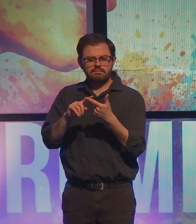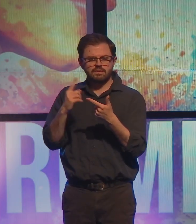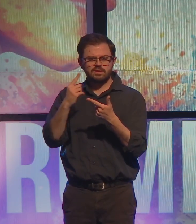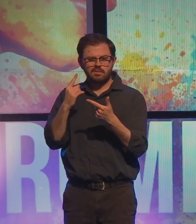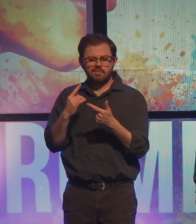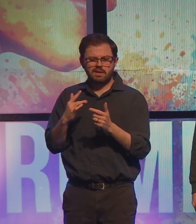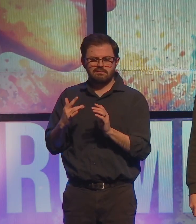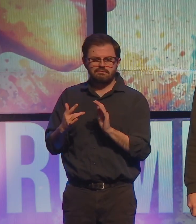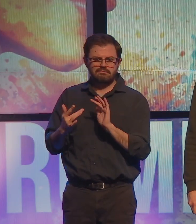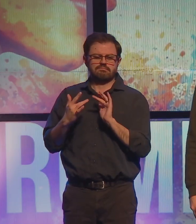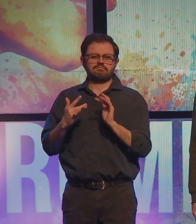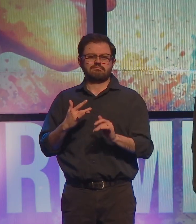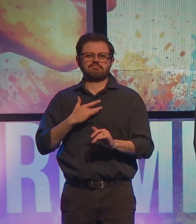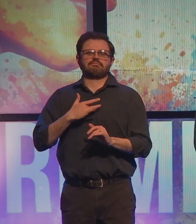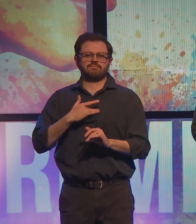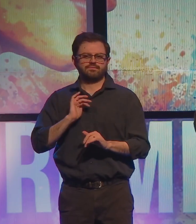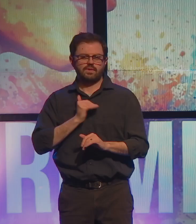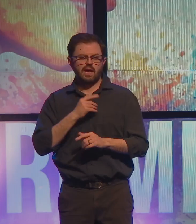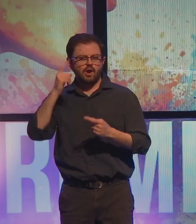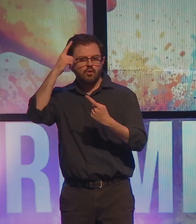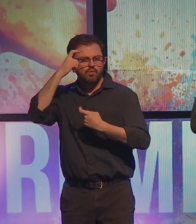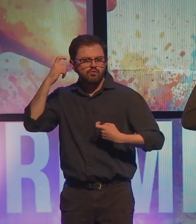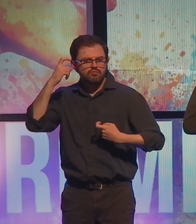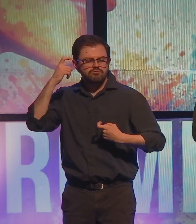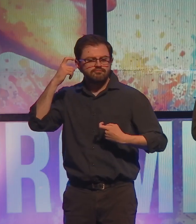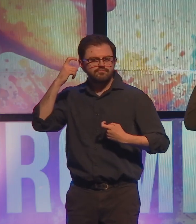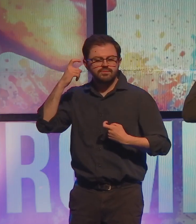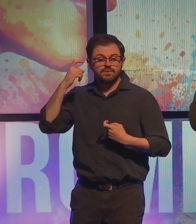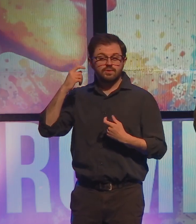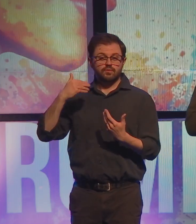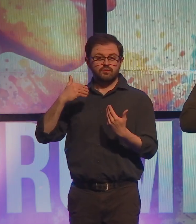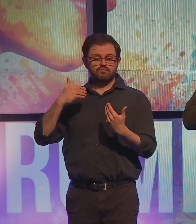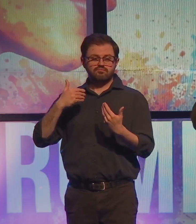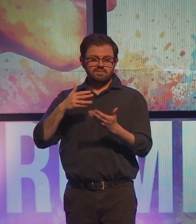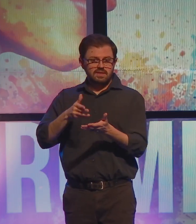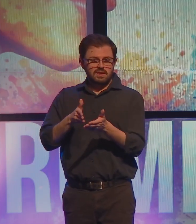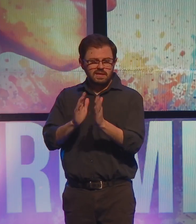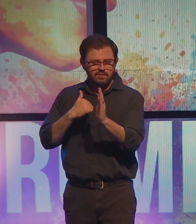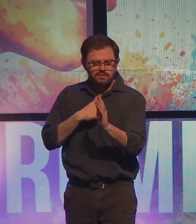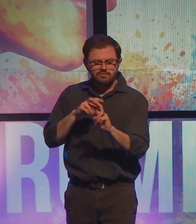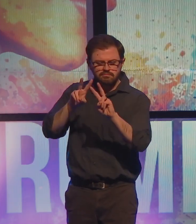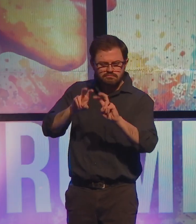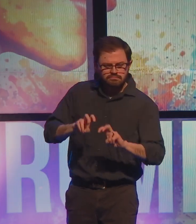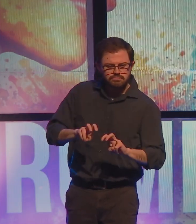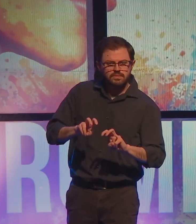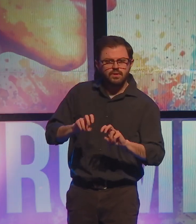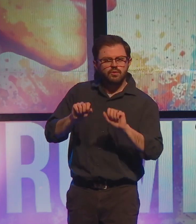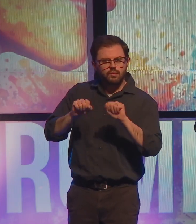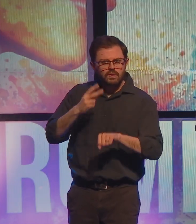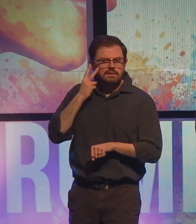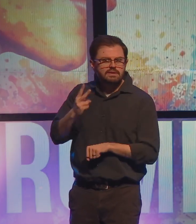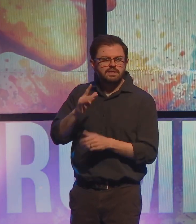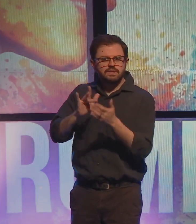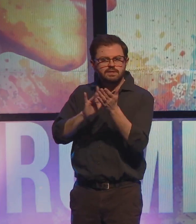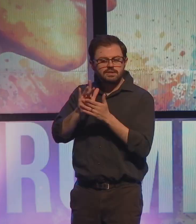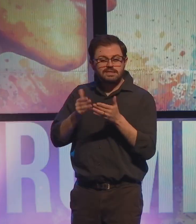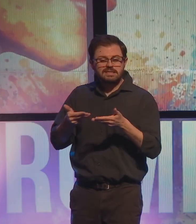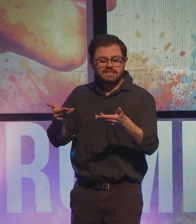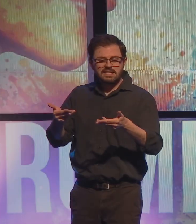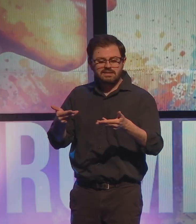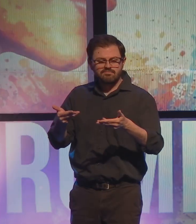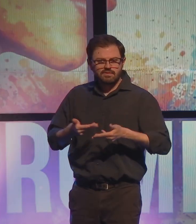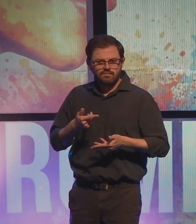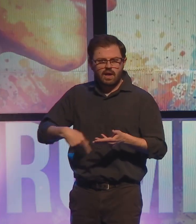The resurrection narratives give us a picture that we can actually show up, that Jesus is inviting us to allow those